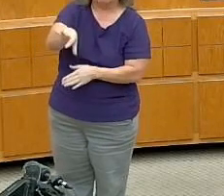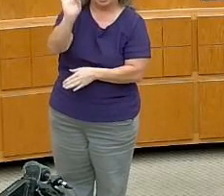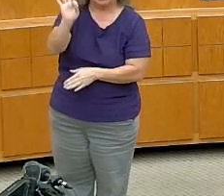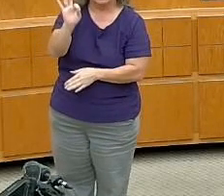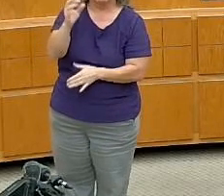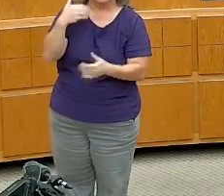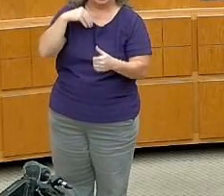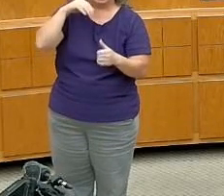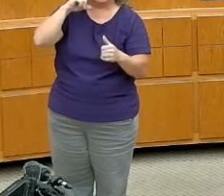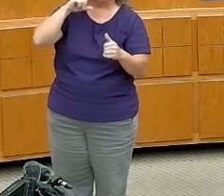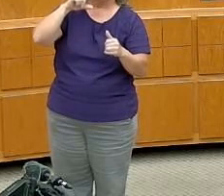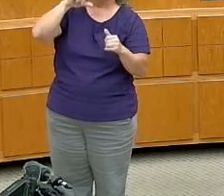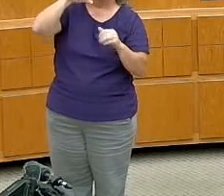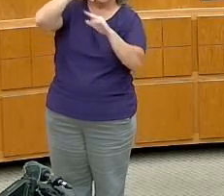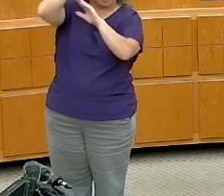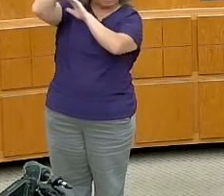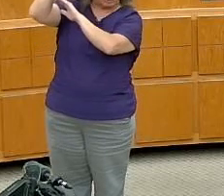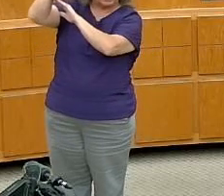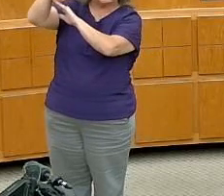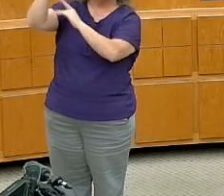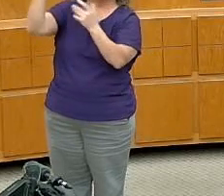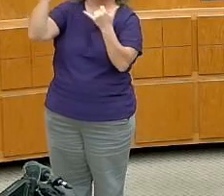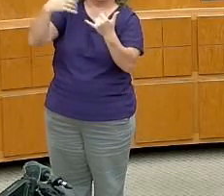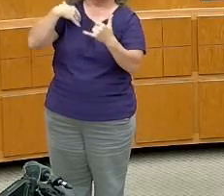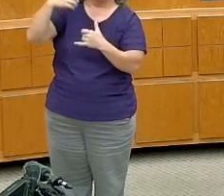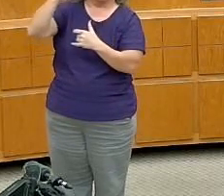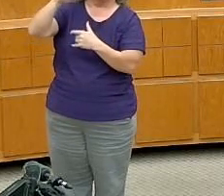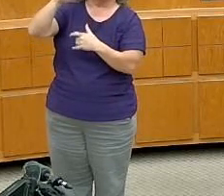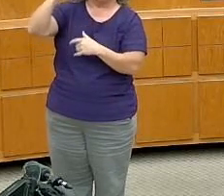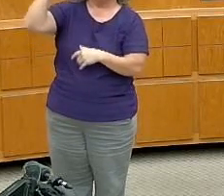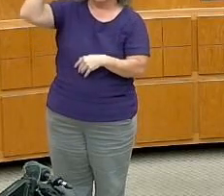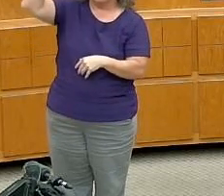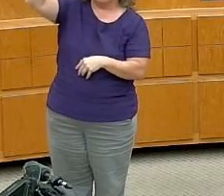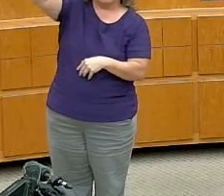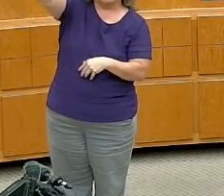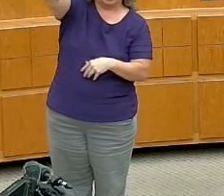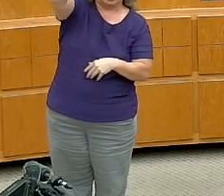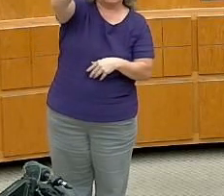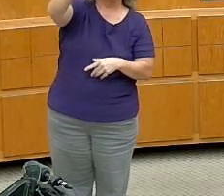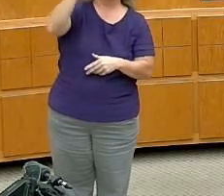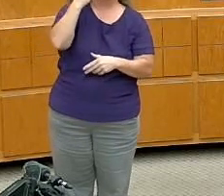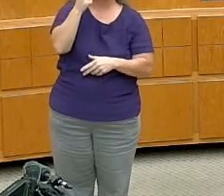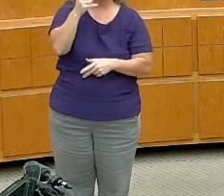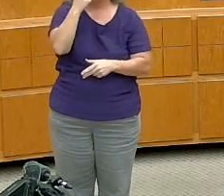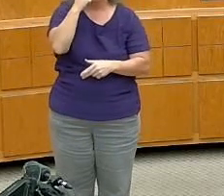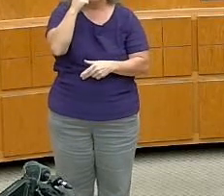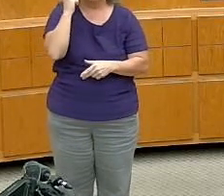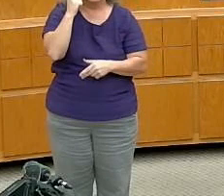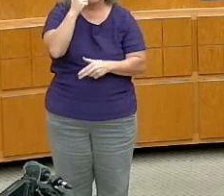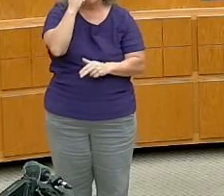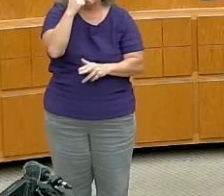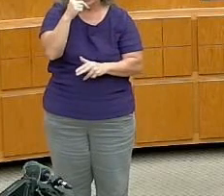now we have eyes in the sky. So let's see how funny you think it is when you get arrested for making that kind